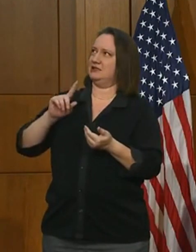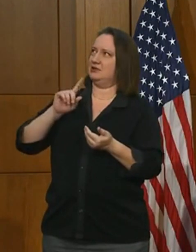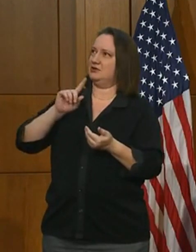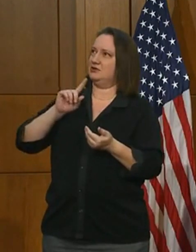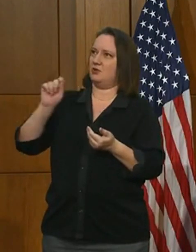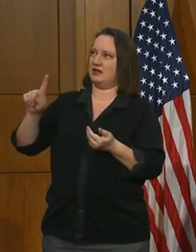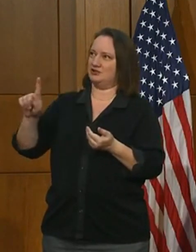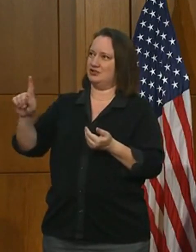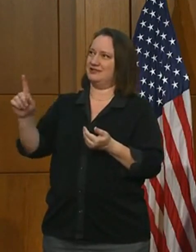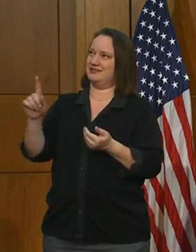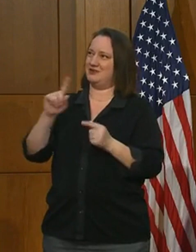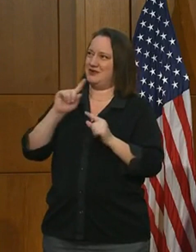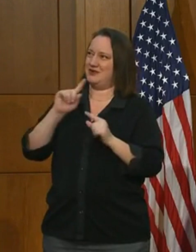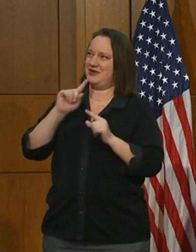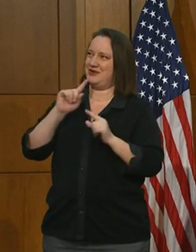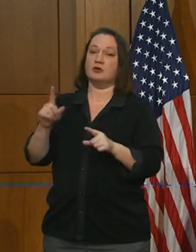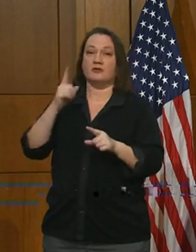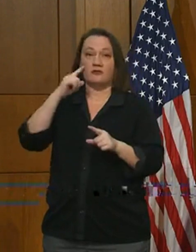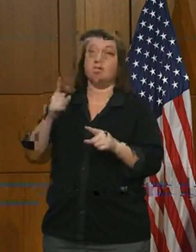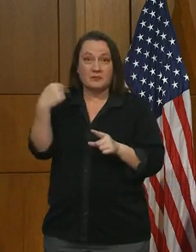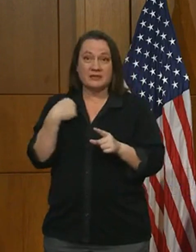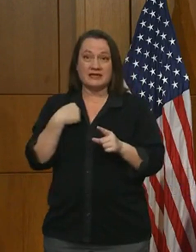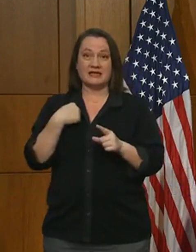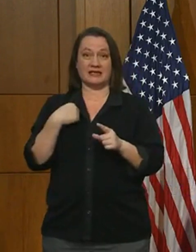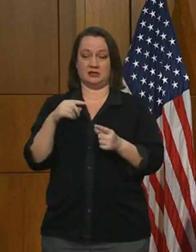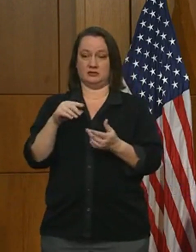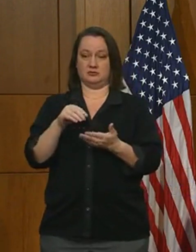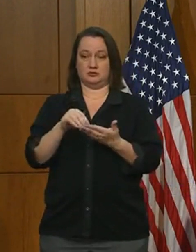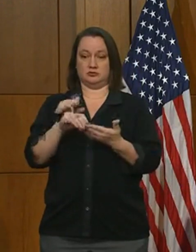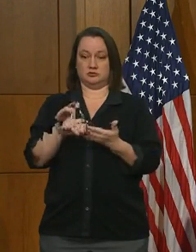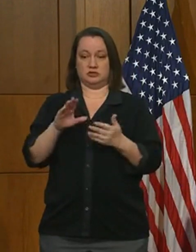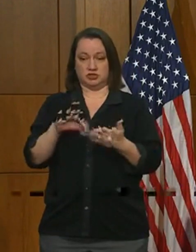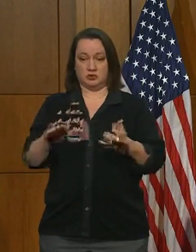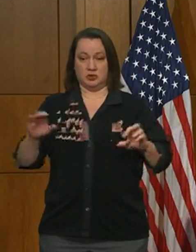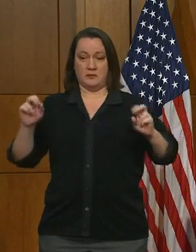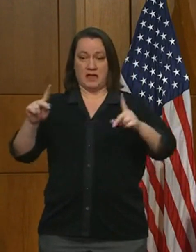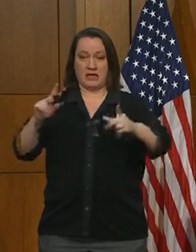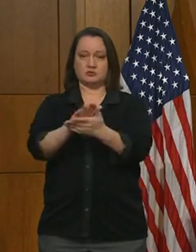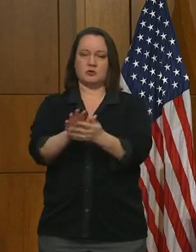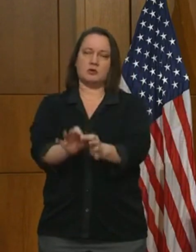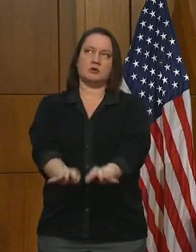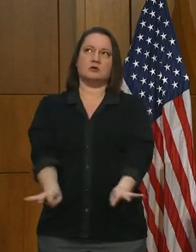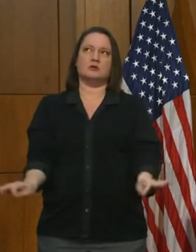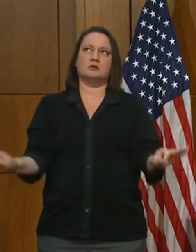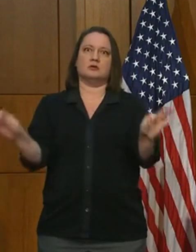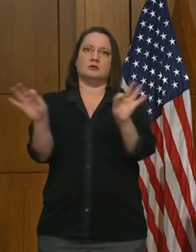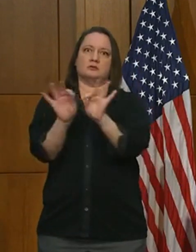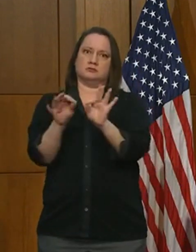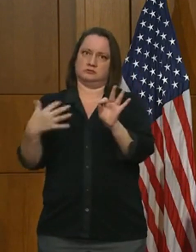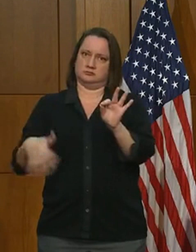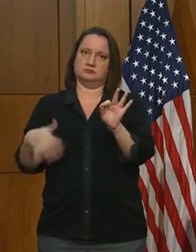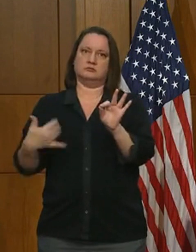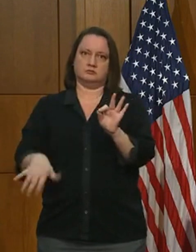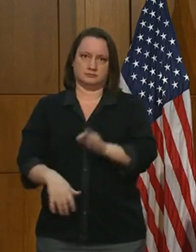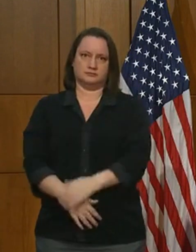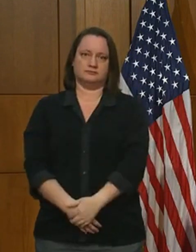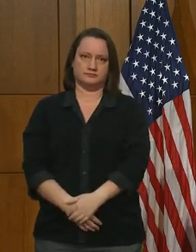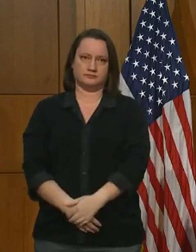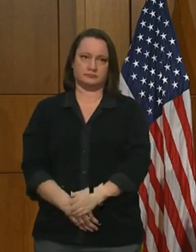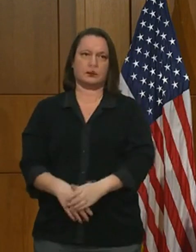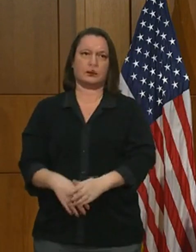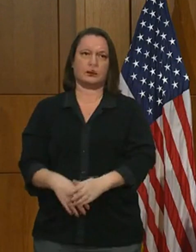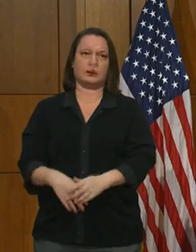is very important for me to get our children back in schools. But let me back up just a little bit and